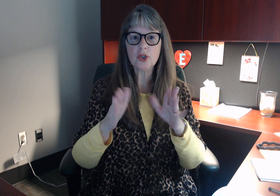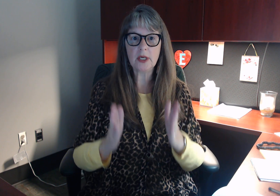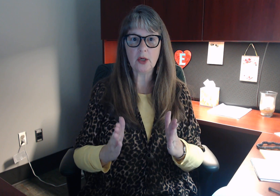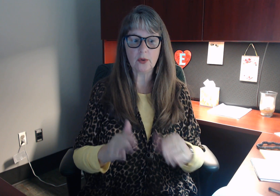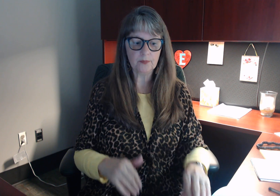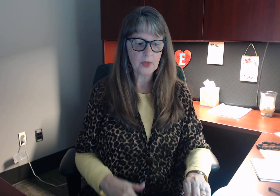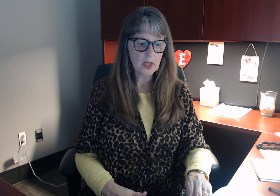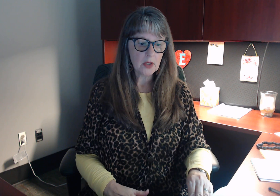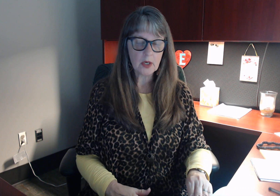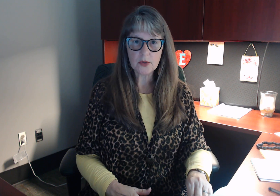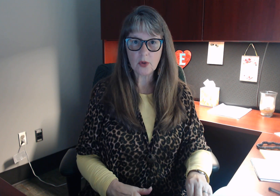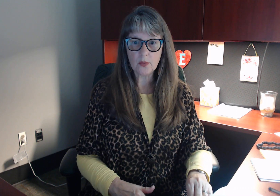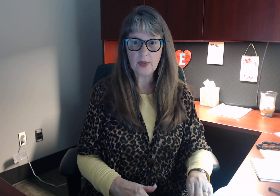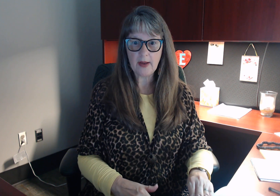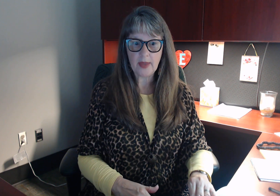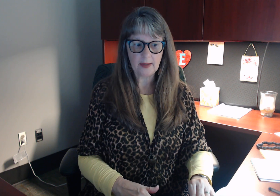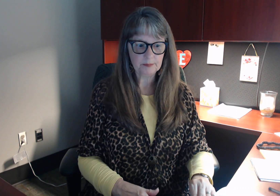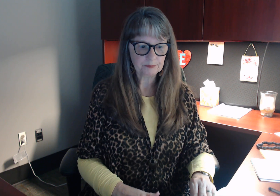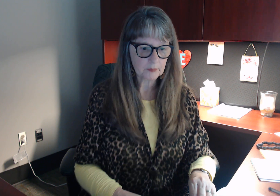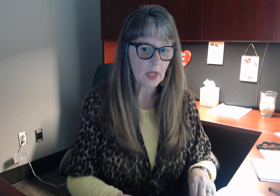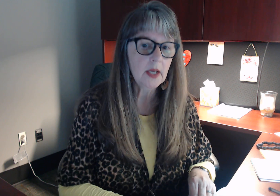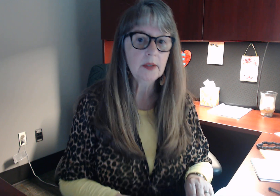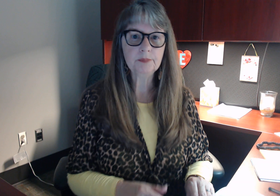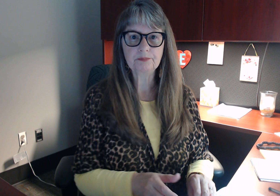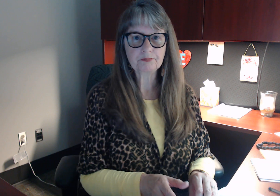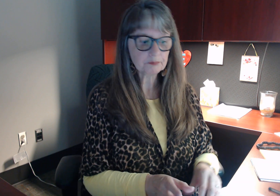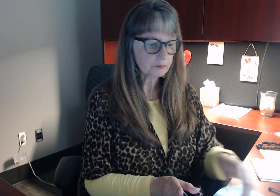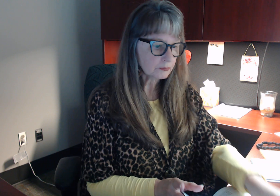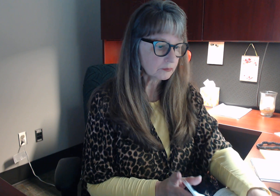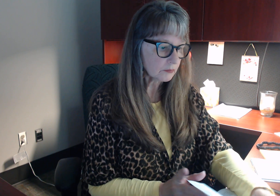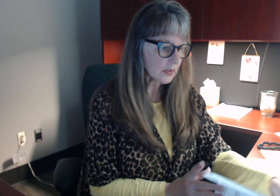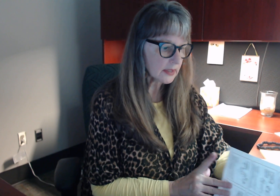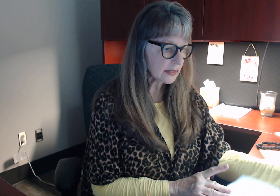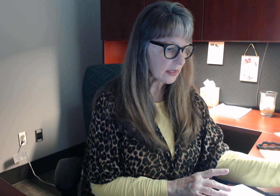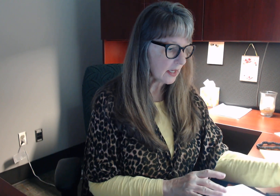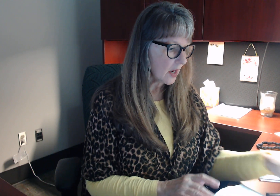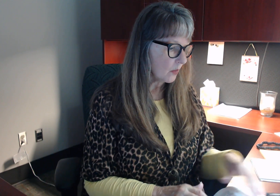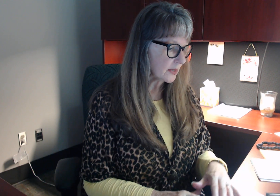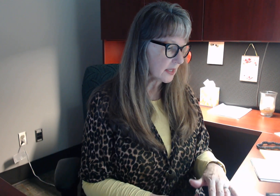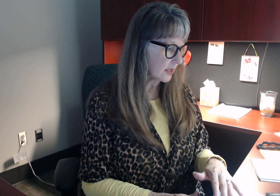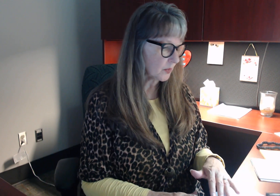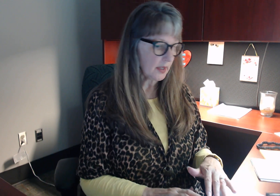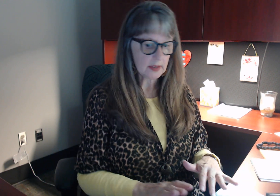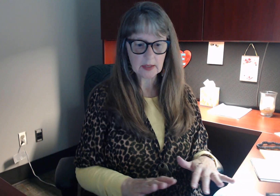Engineer. So we have that. Let's see. What's the next